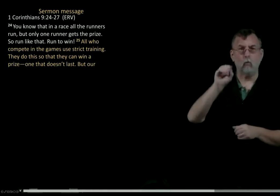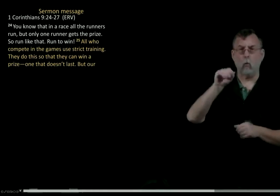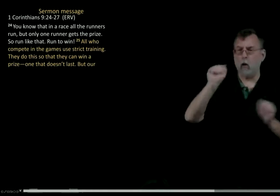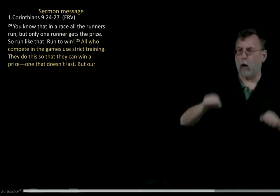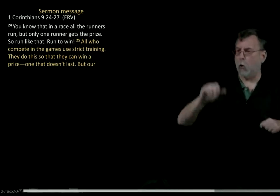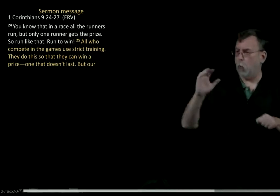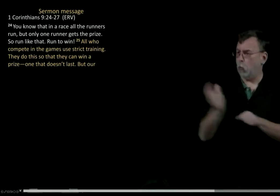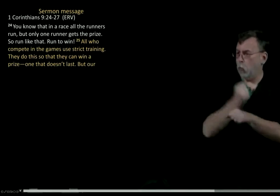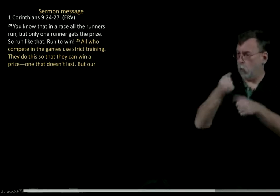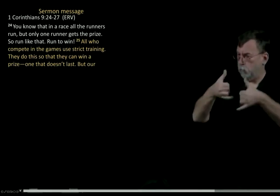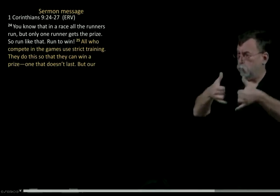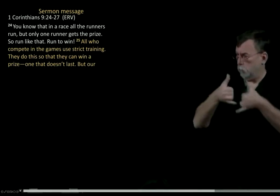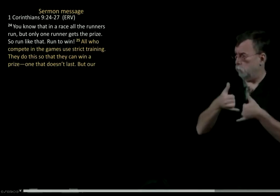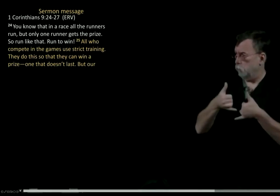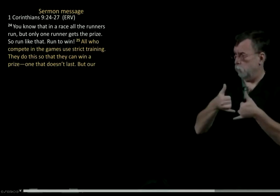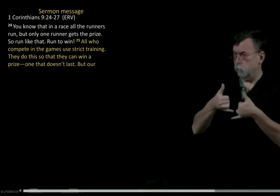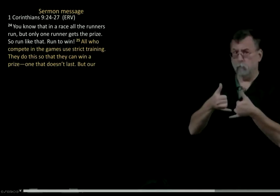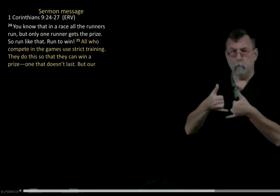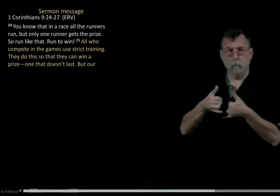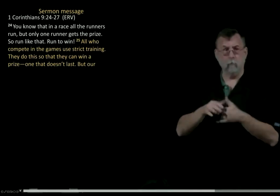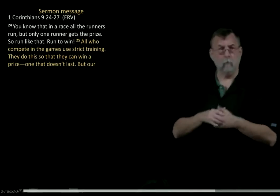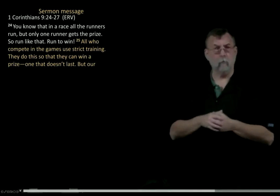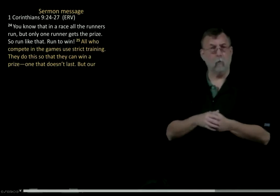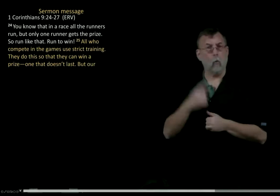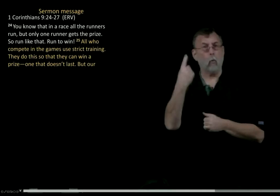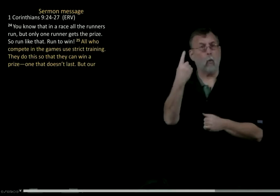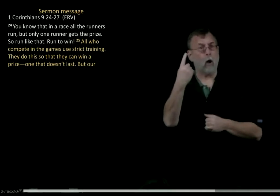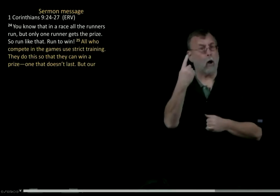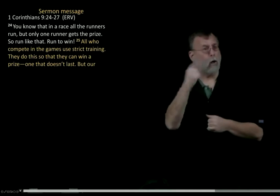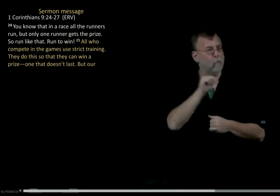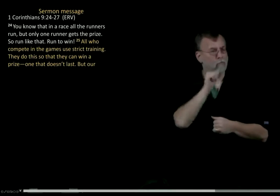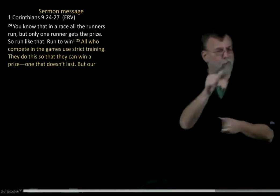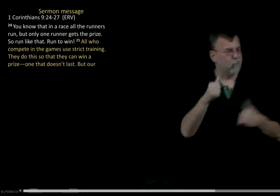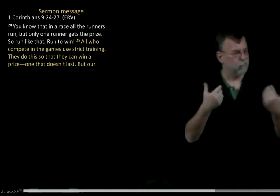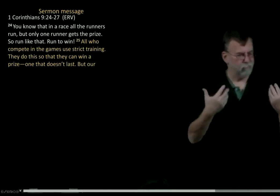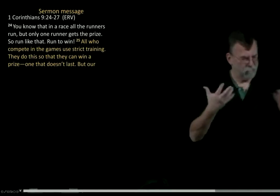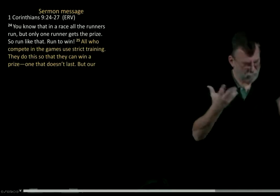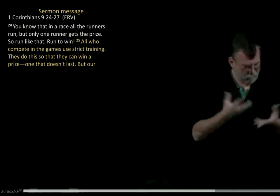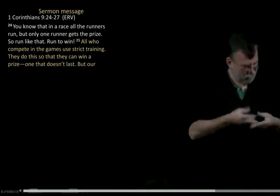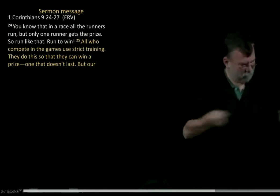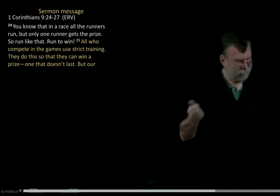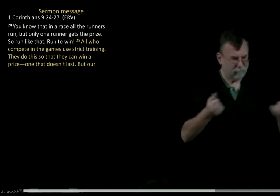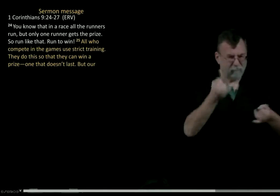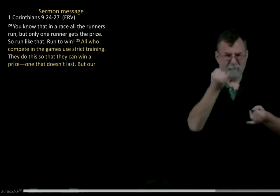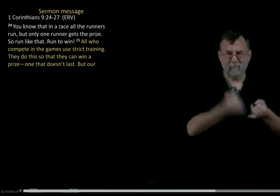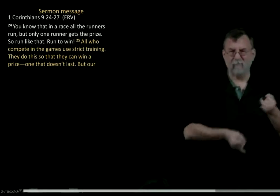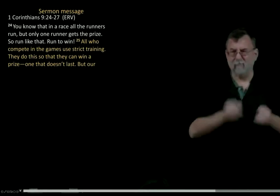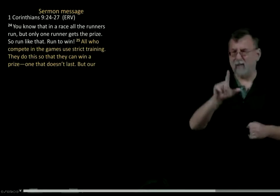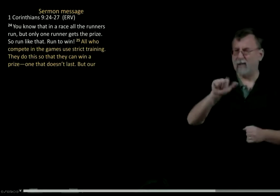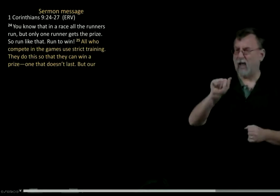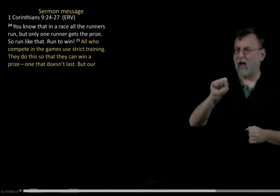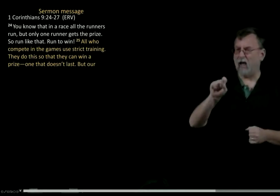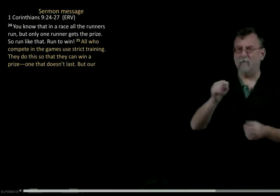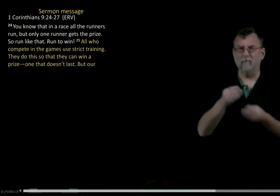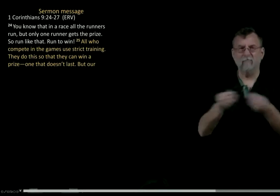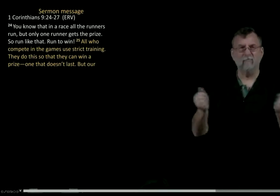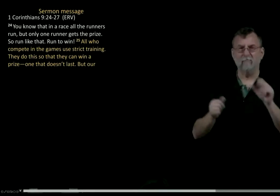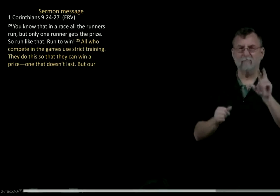They do this so they can win a prize. But it's a prize that doesn't last.